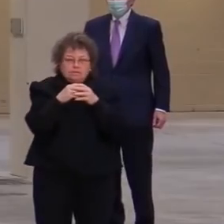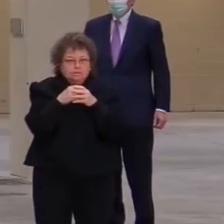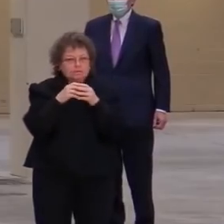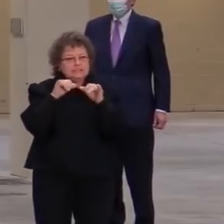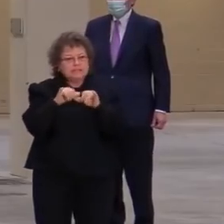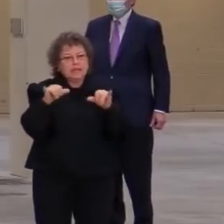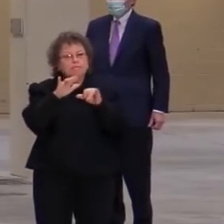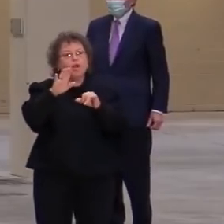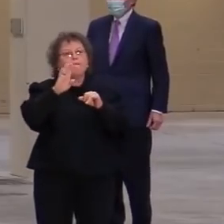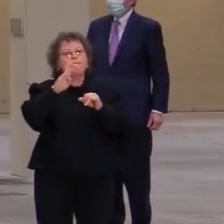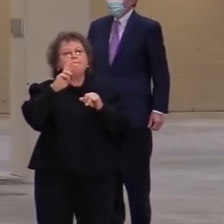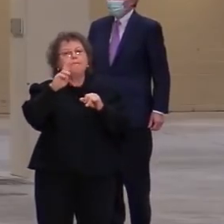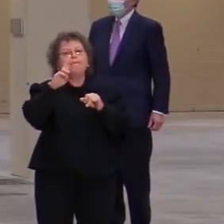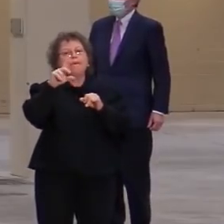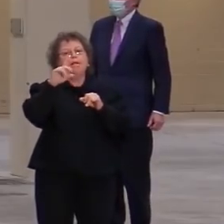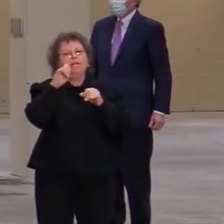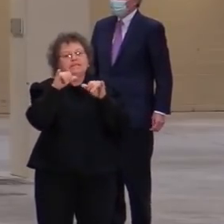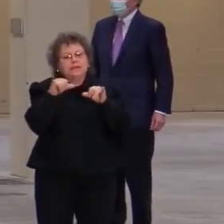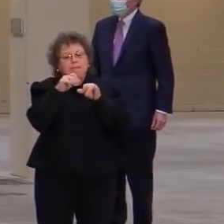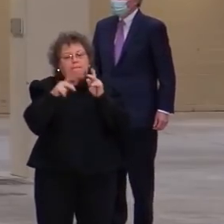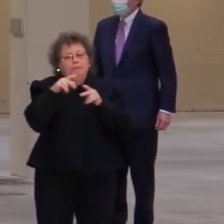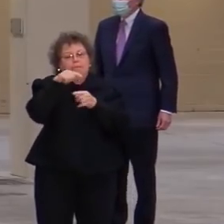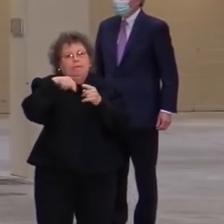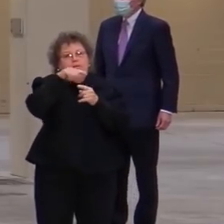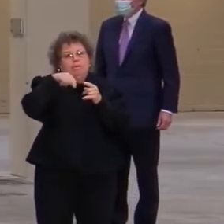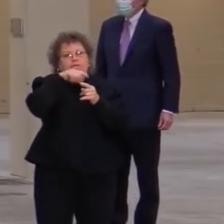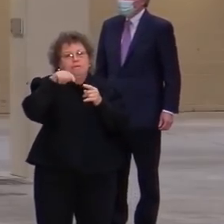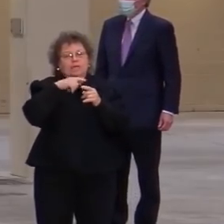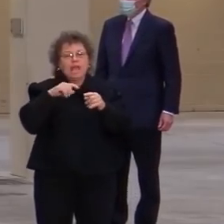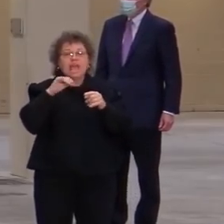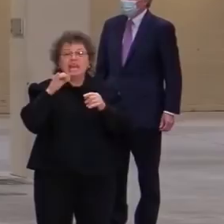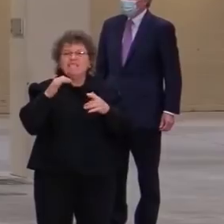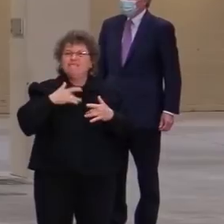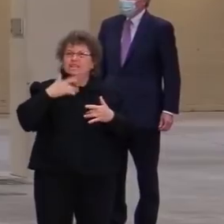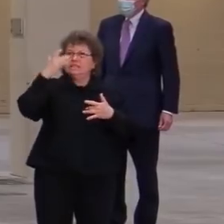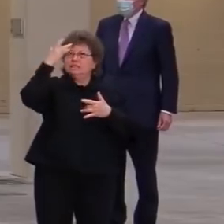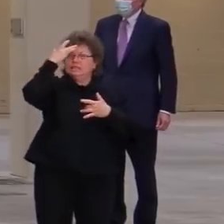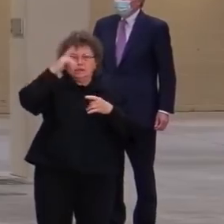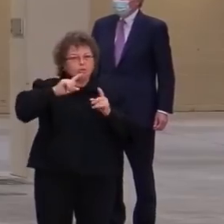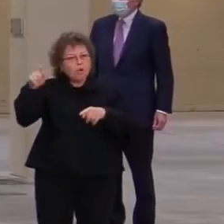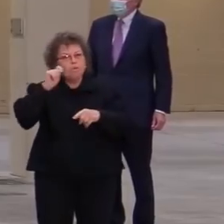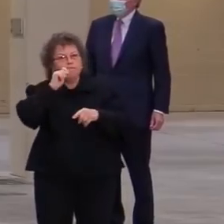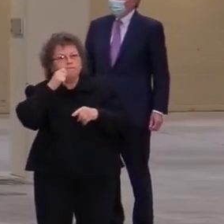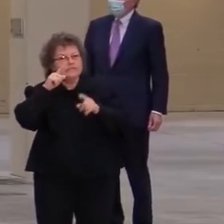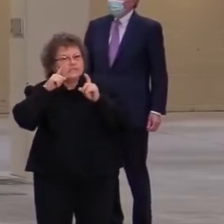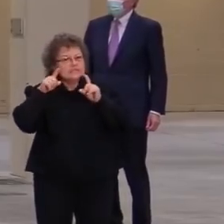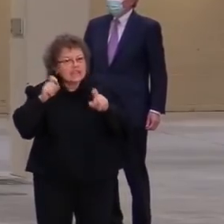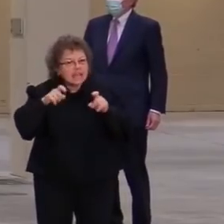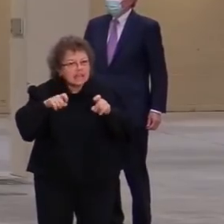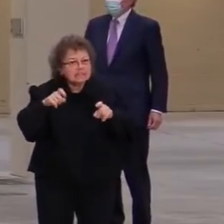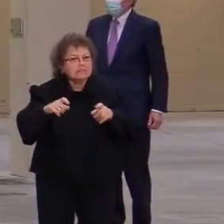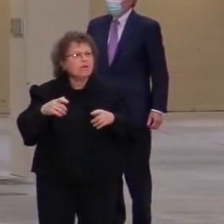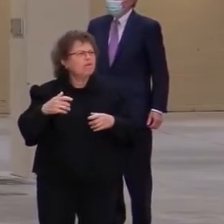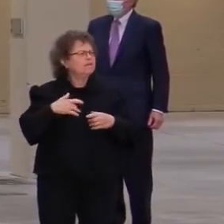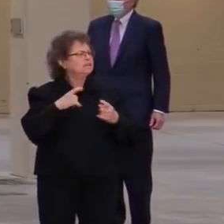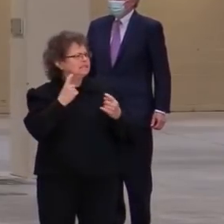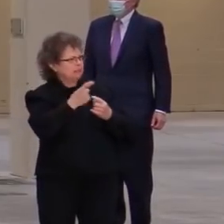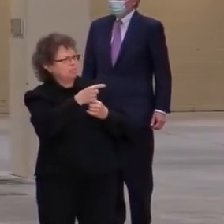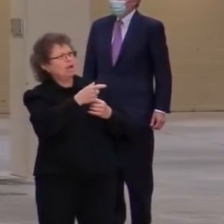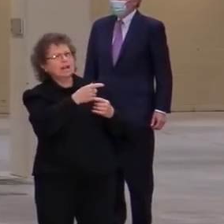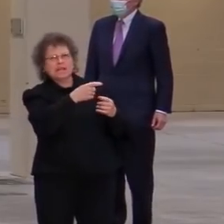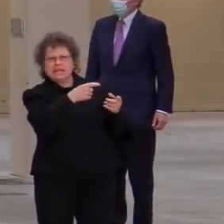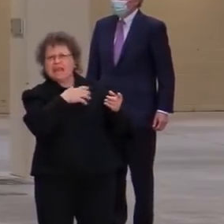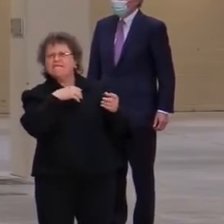distancing. And get tested if you feel sick or you think you've been exposed to COVID. Testing is free.